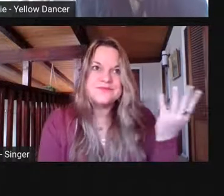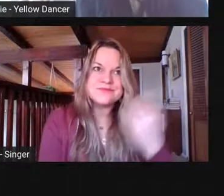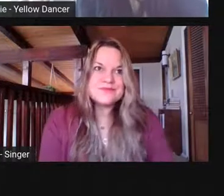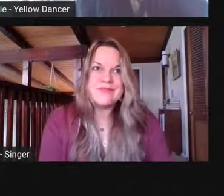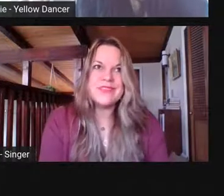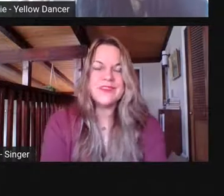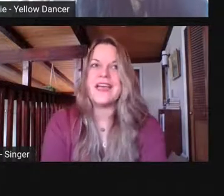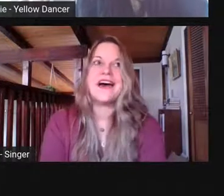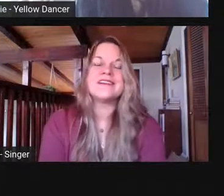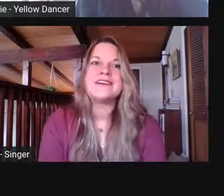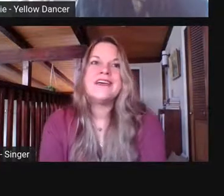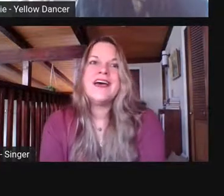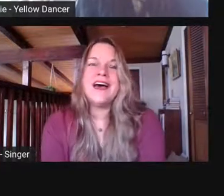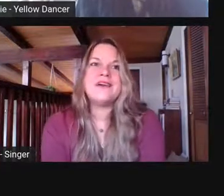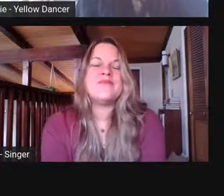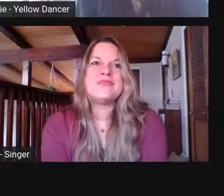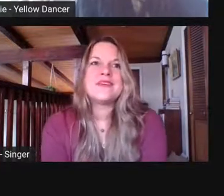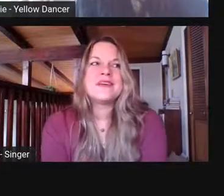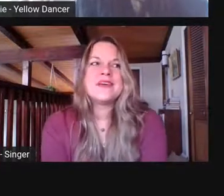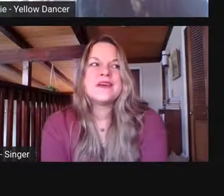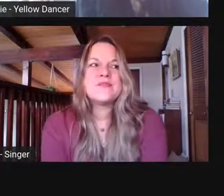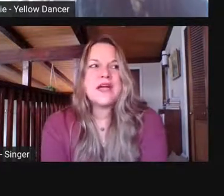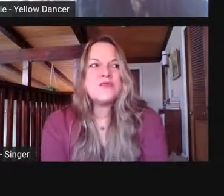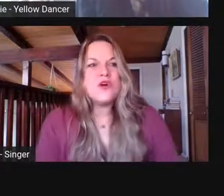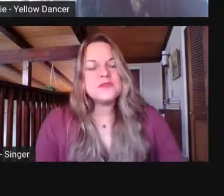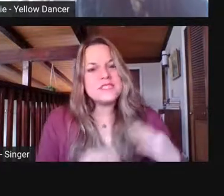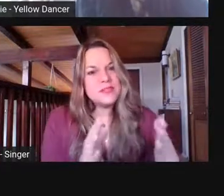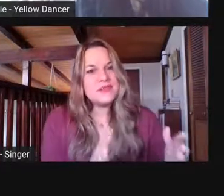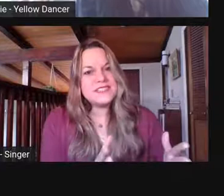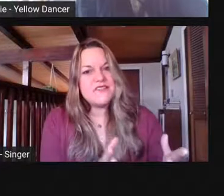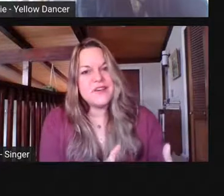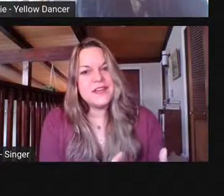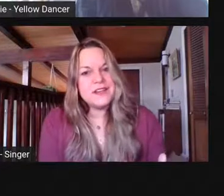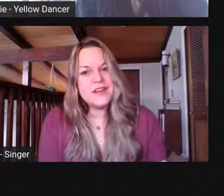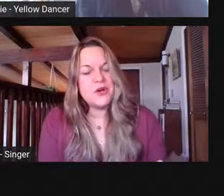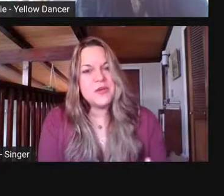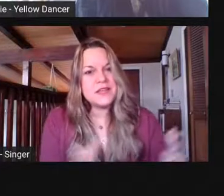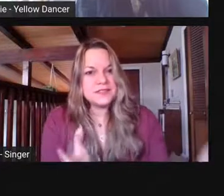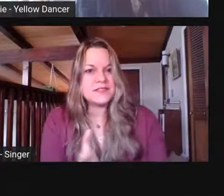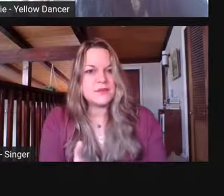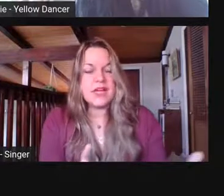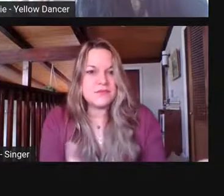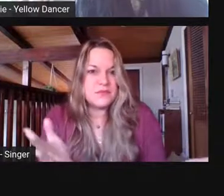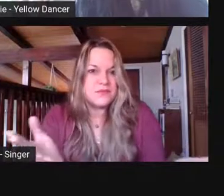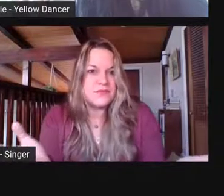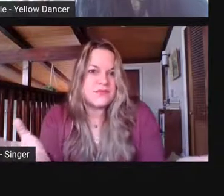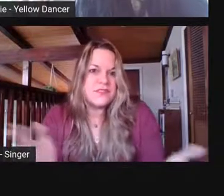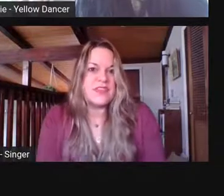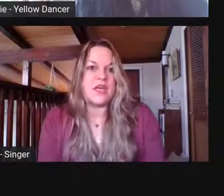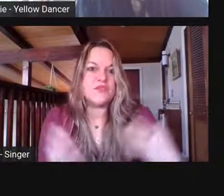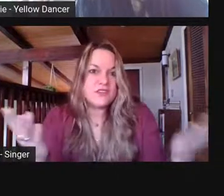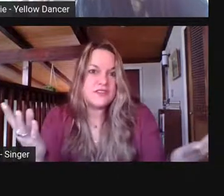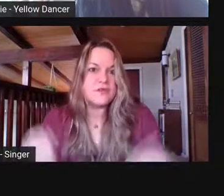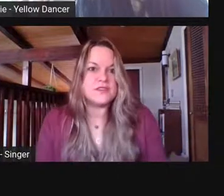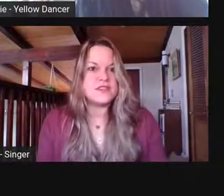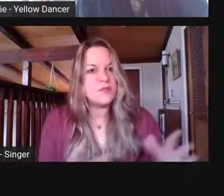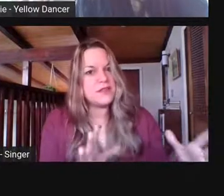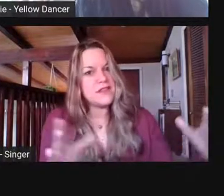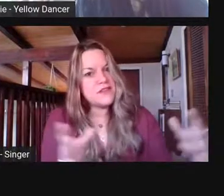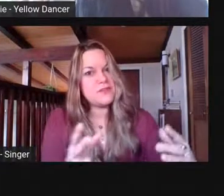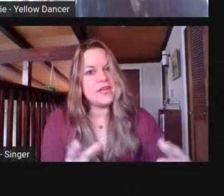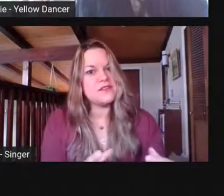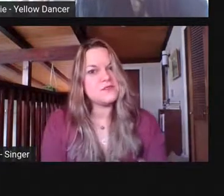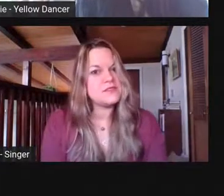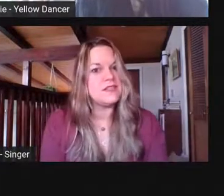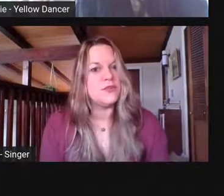and yeah. My role was a little bit different, you know, because I'm not saying I'm just the music,